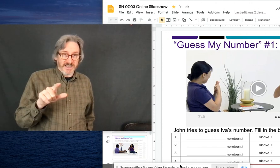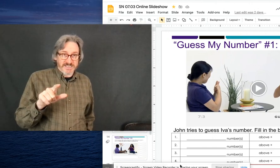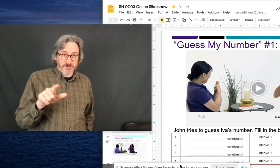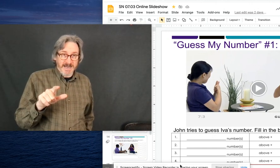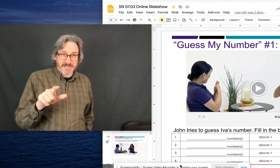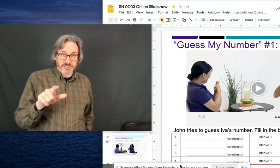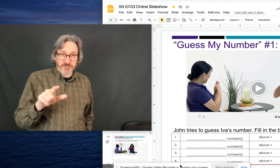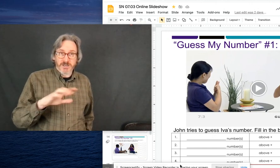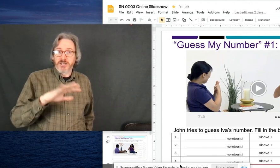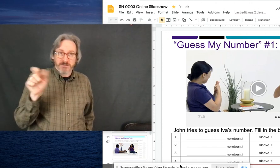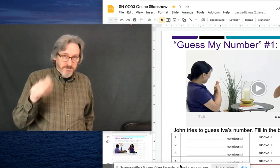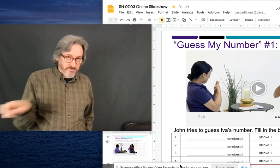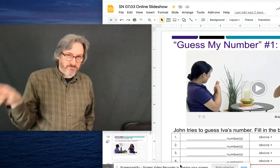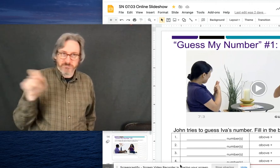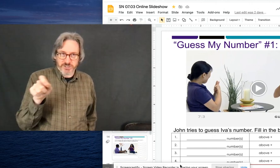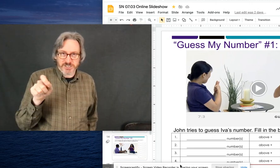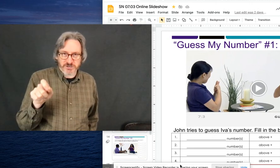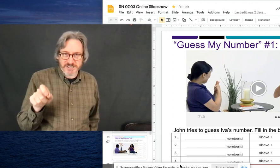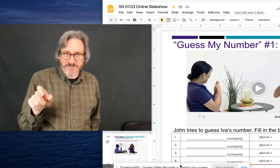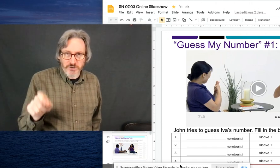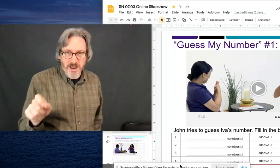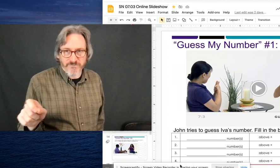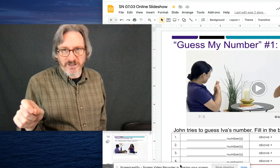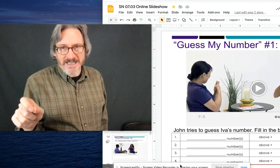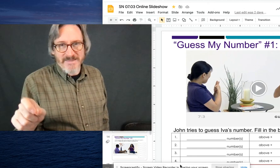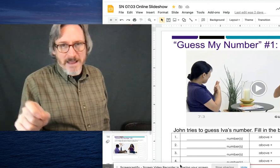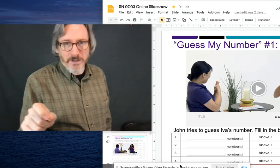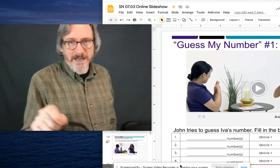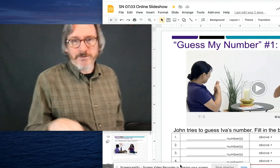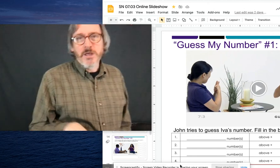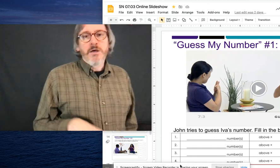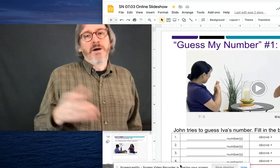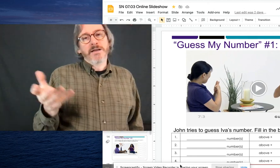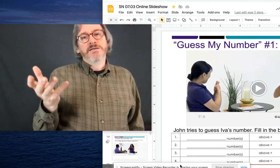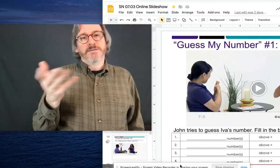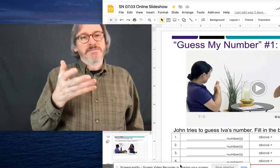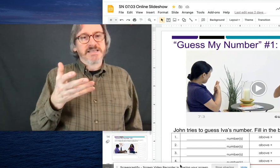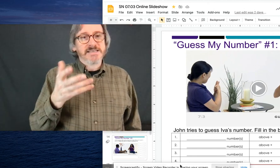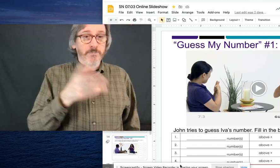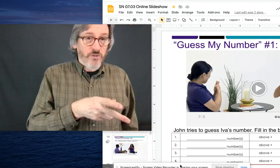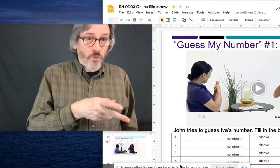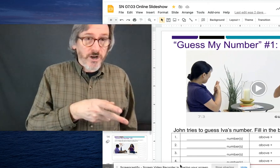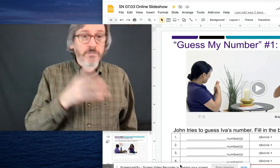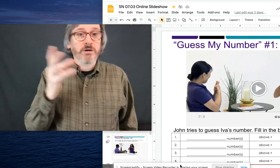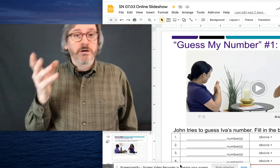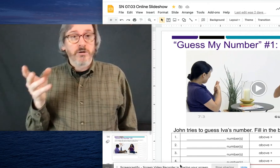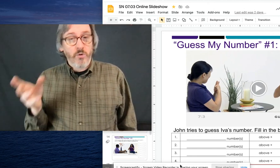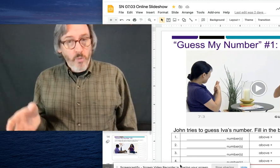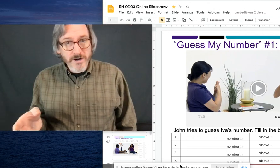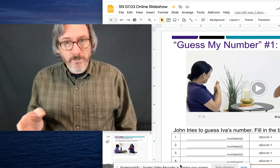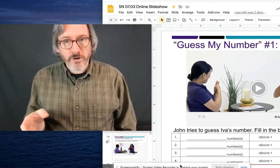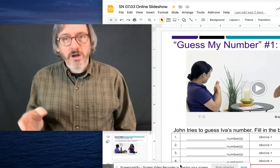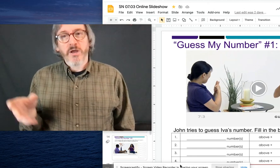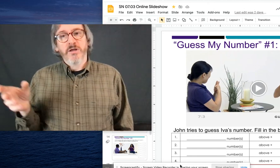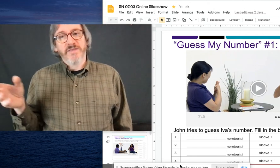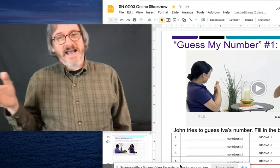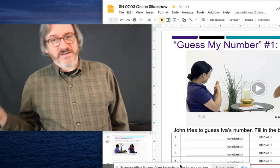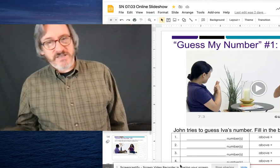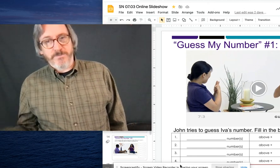that that I will put on in Blackboard if you want to print them up and go through them. They should be in the book.